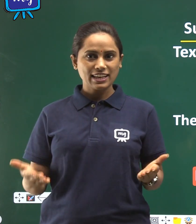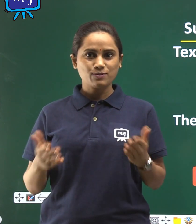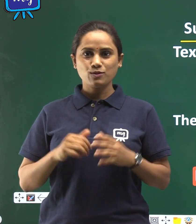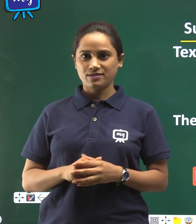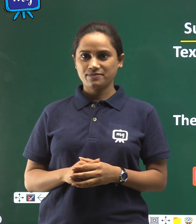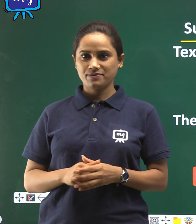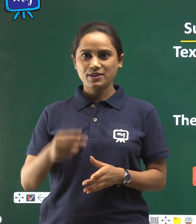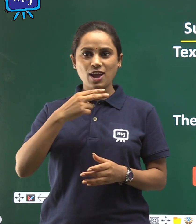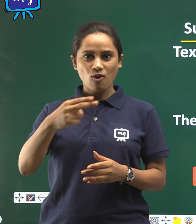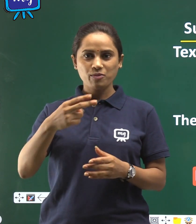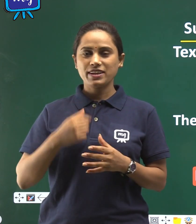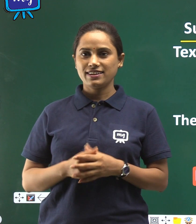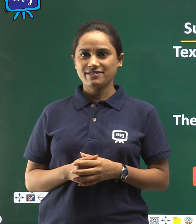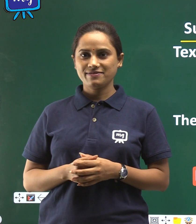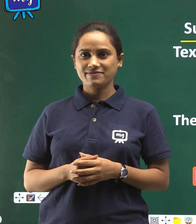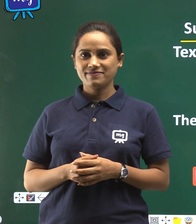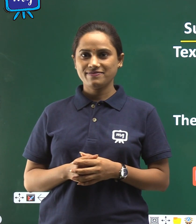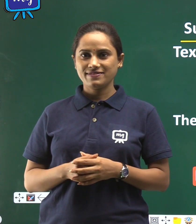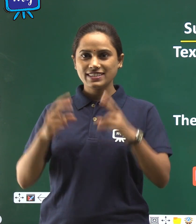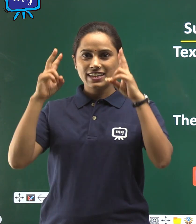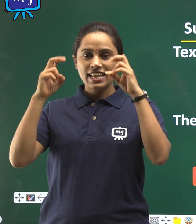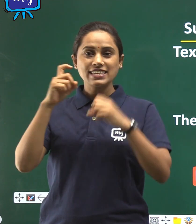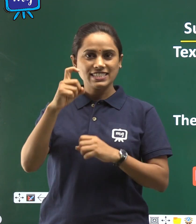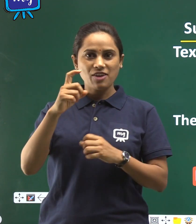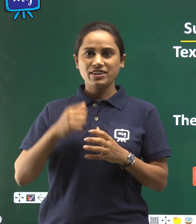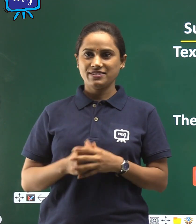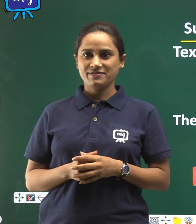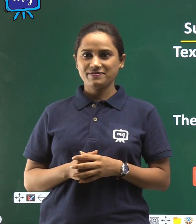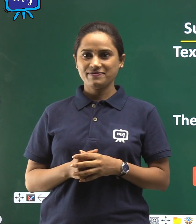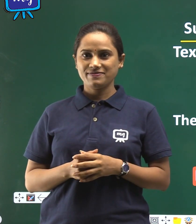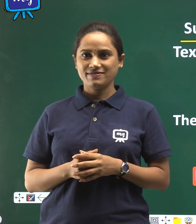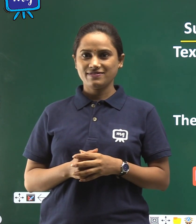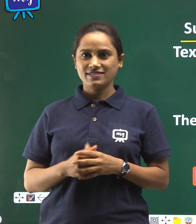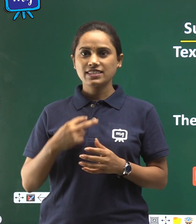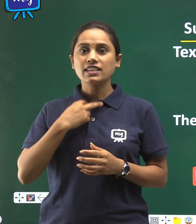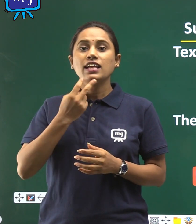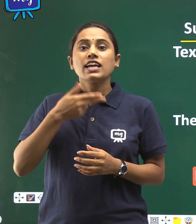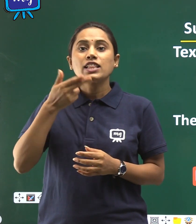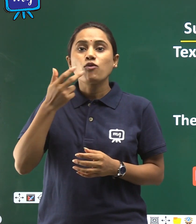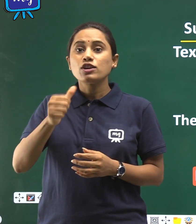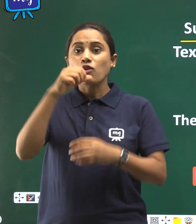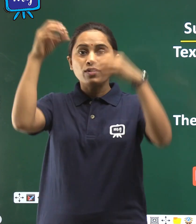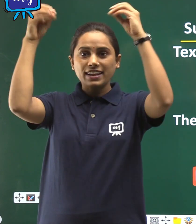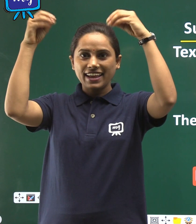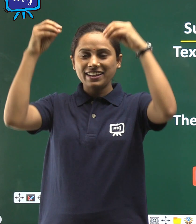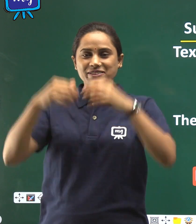textbook Hornbill, lesson 7, The Voice of the Rain,